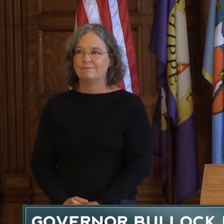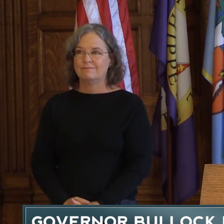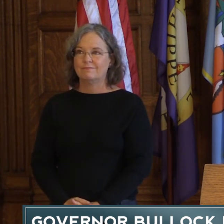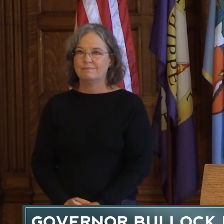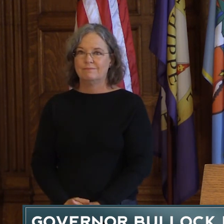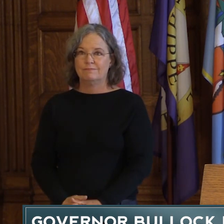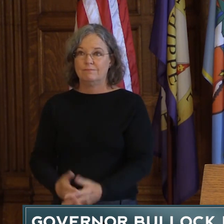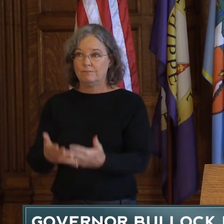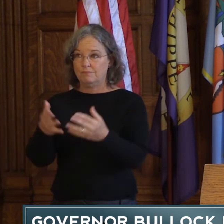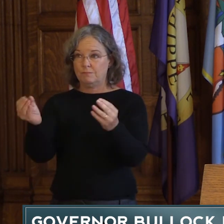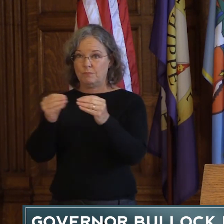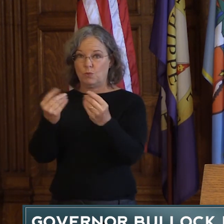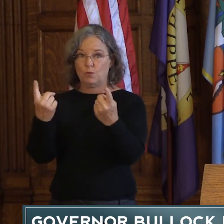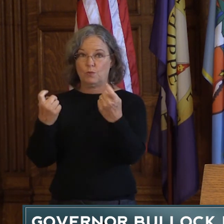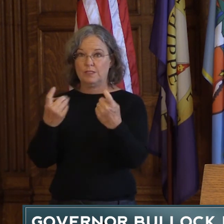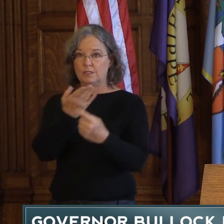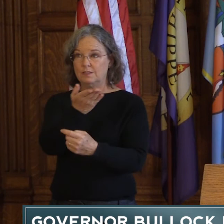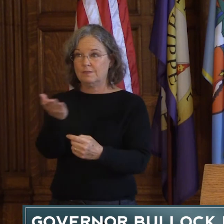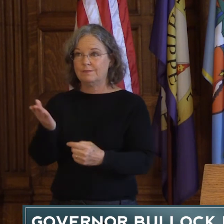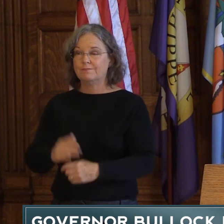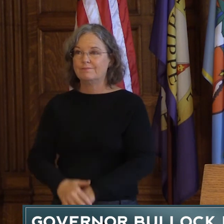Any more questions?